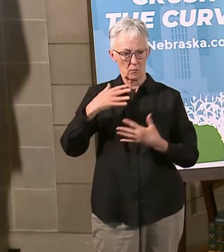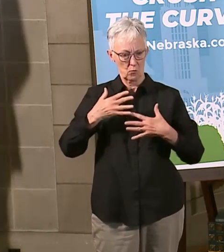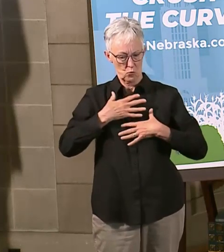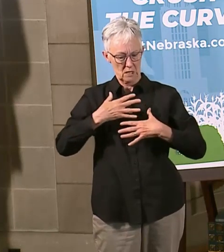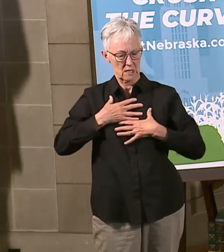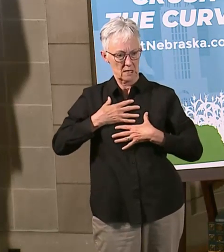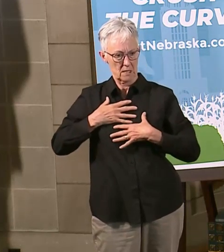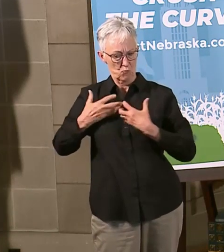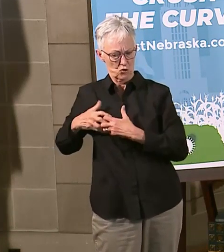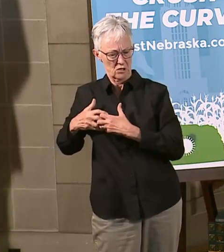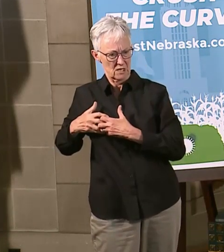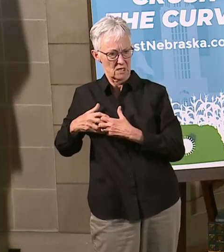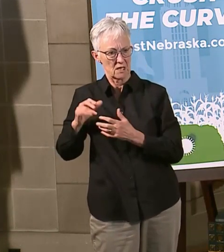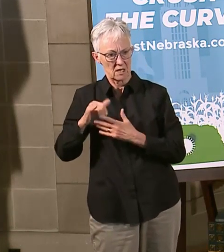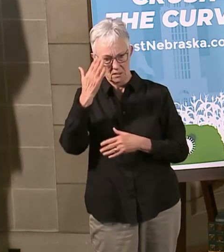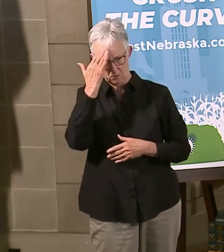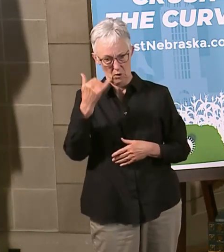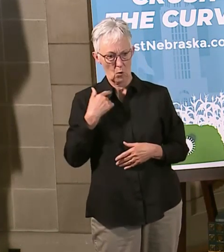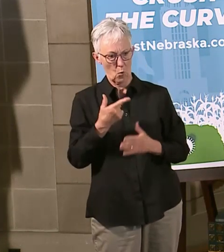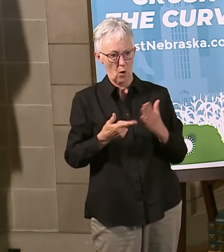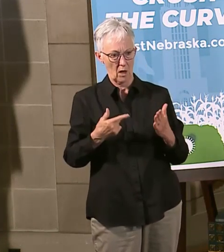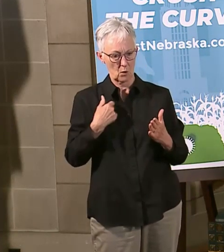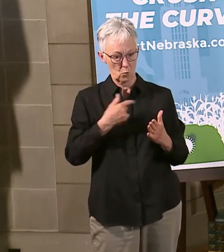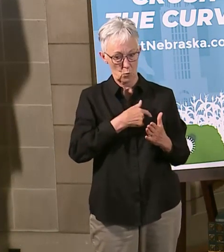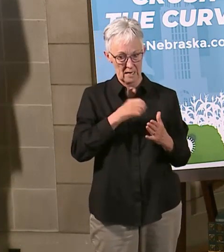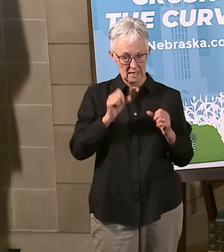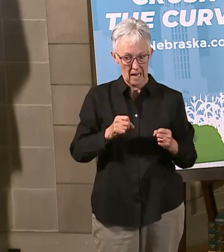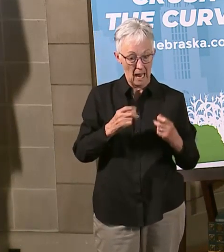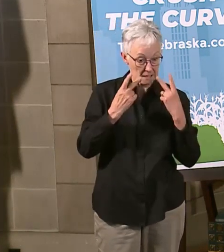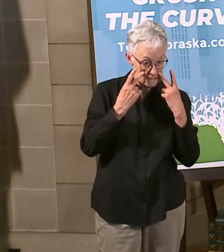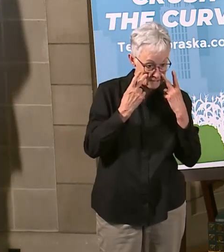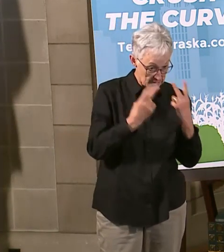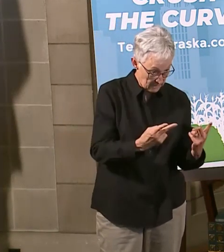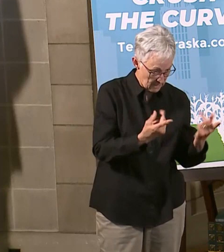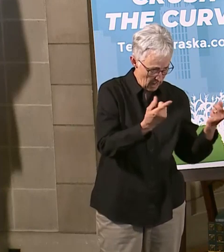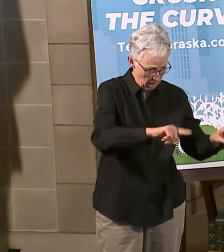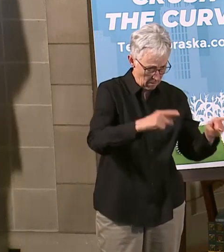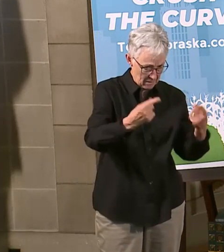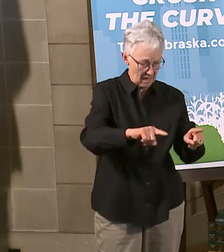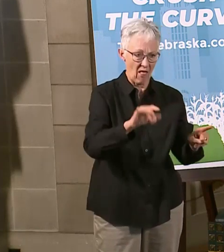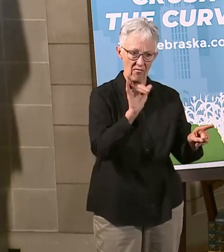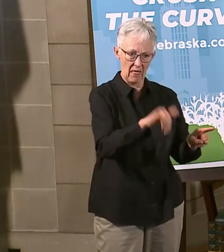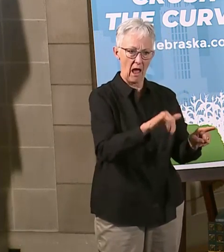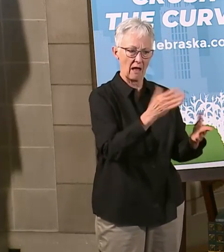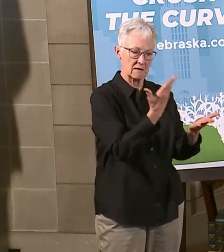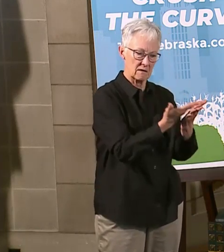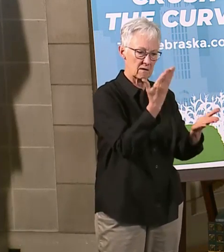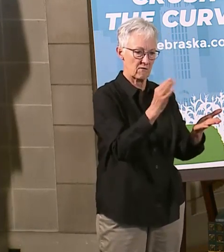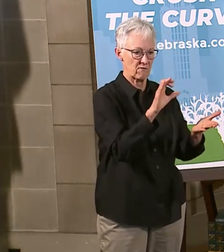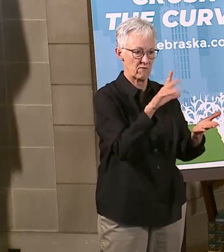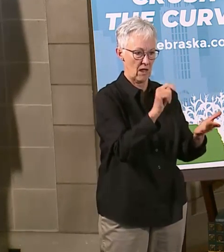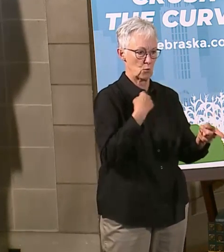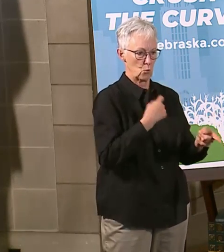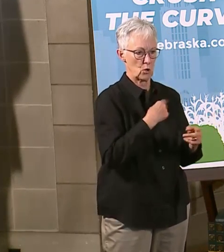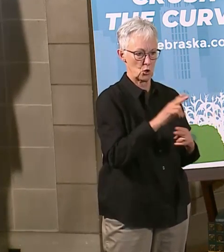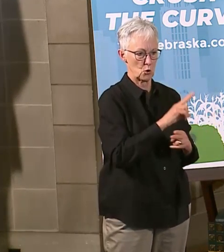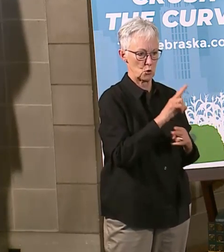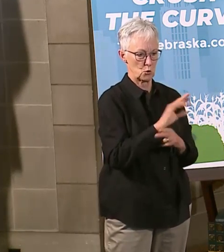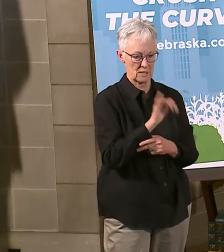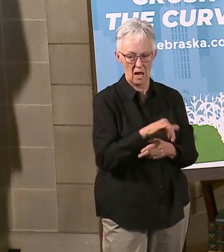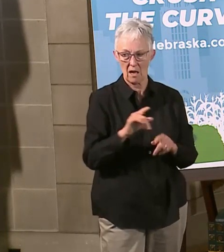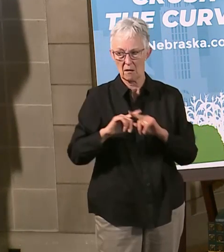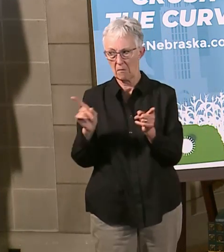that's why we're focused on what we can see and what is real, not on what somebody's model is that, as Dr. Khan said, is not even predictive. But the numbers are